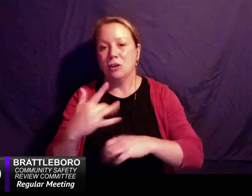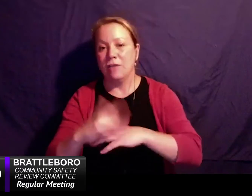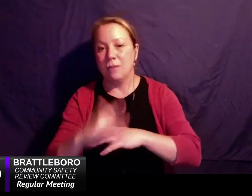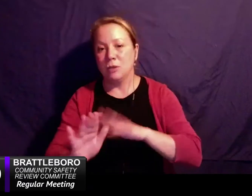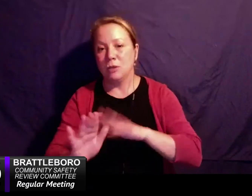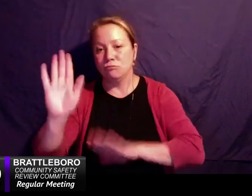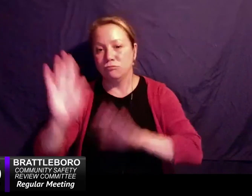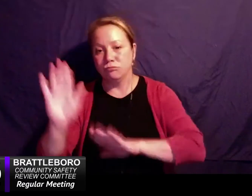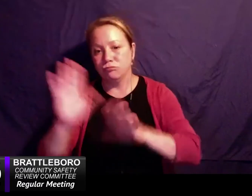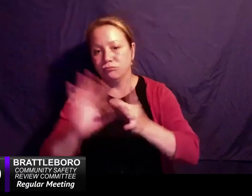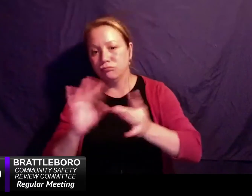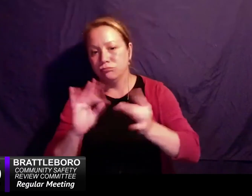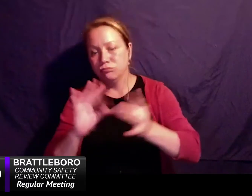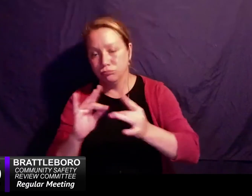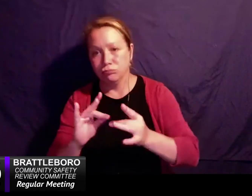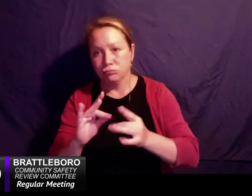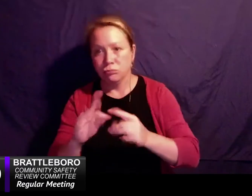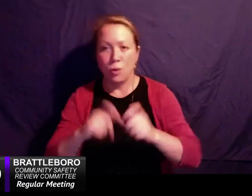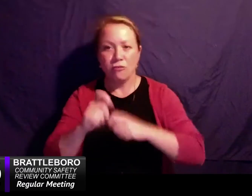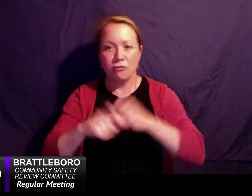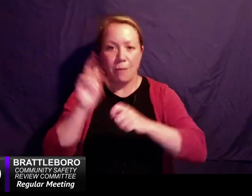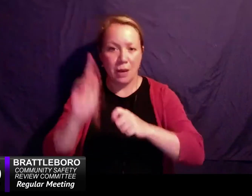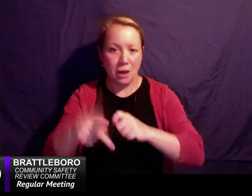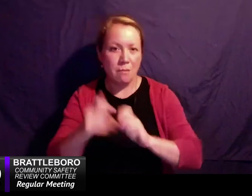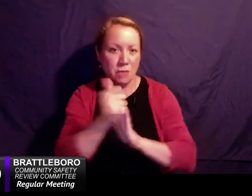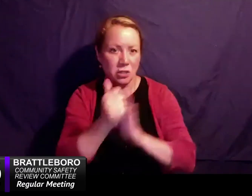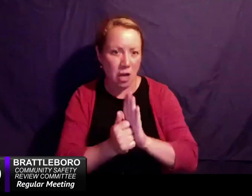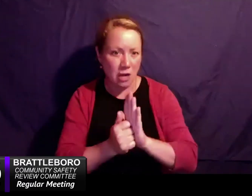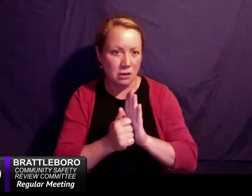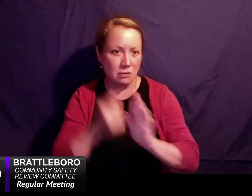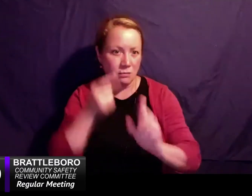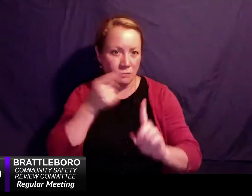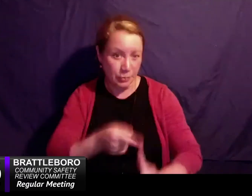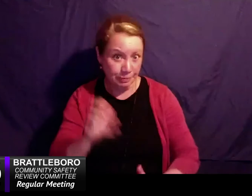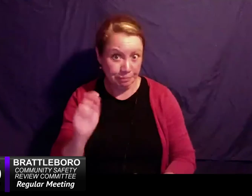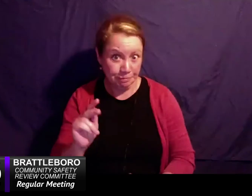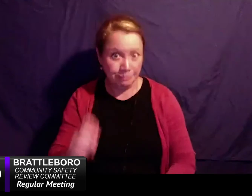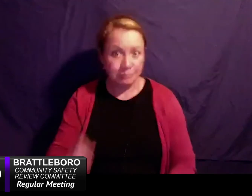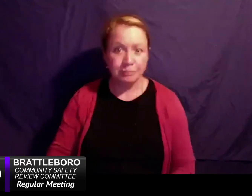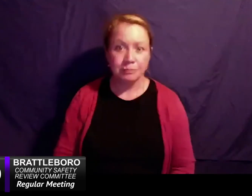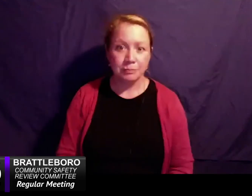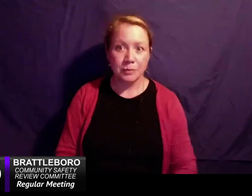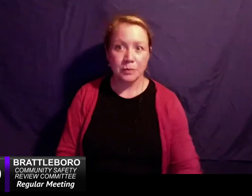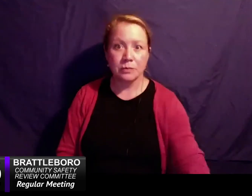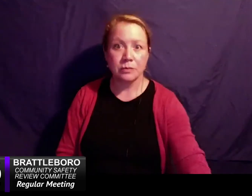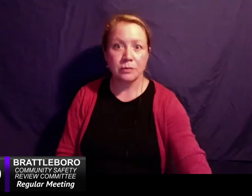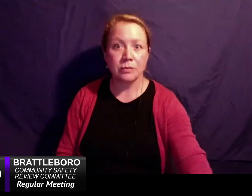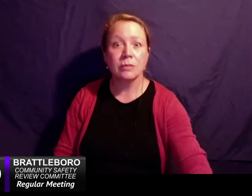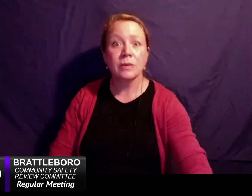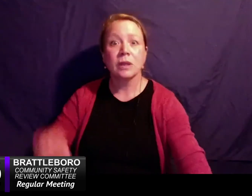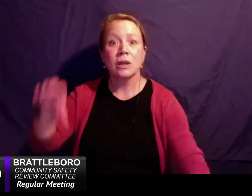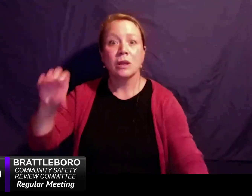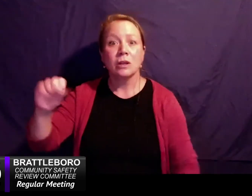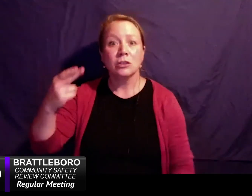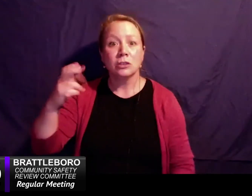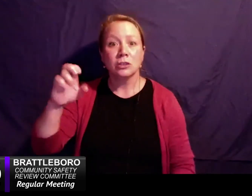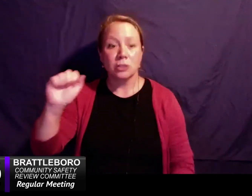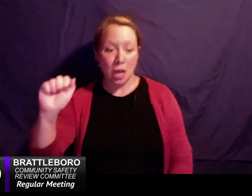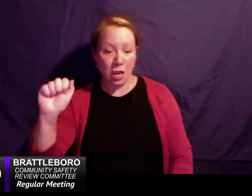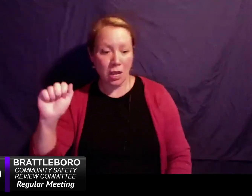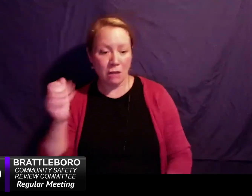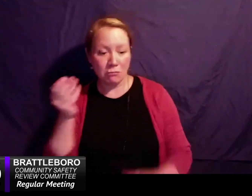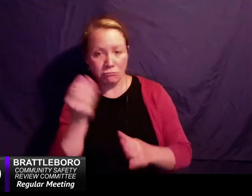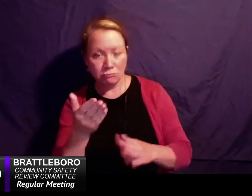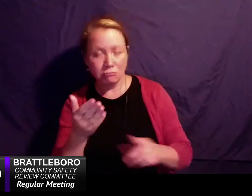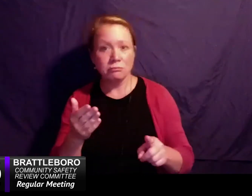around any particular agenda item. Okay. Can I interject that? Yep. Luckily, meeting that we're not going to be doing